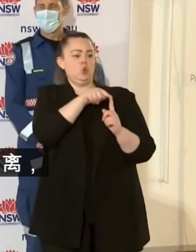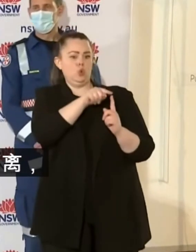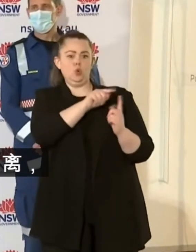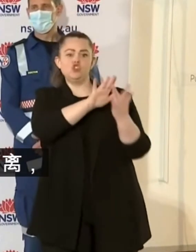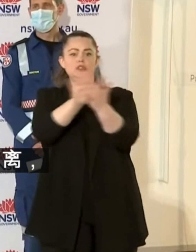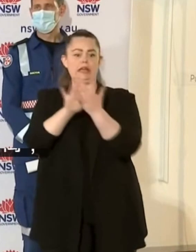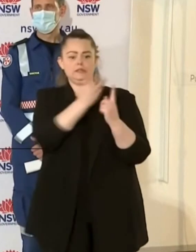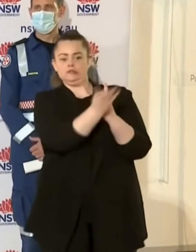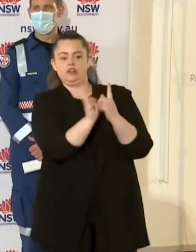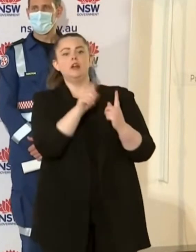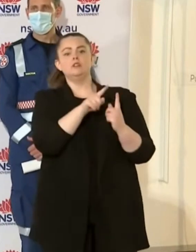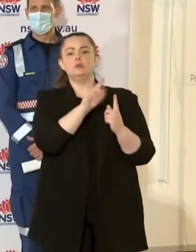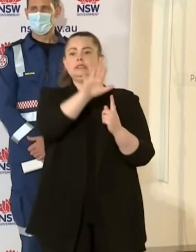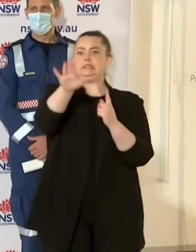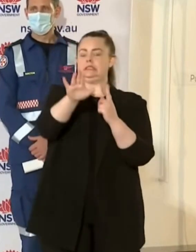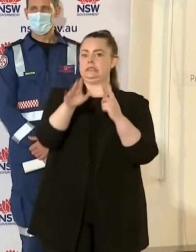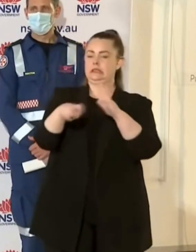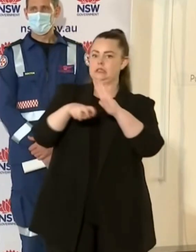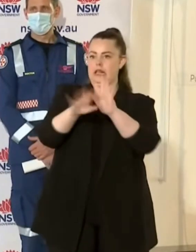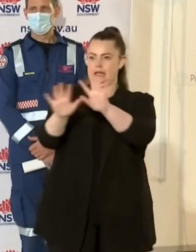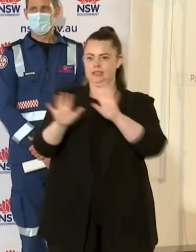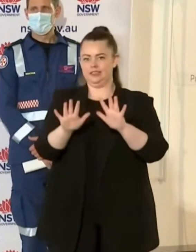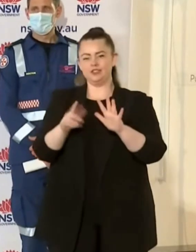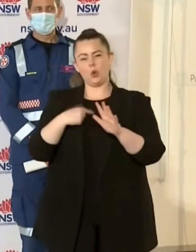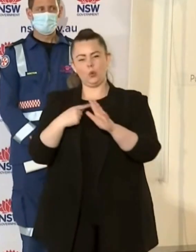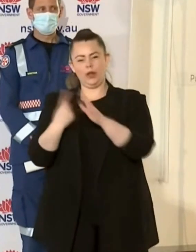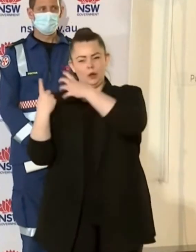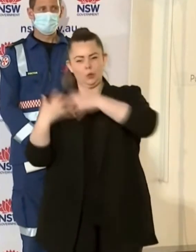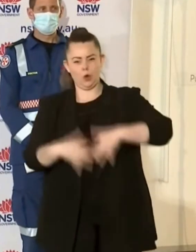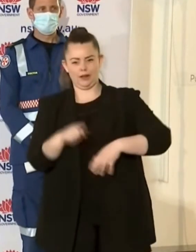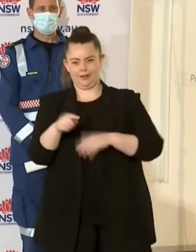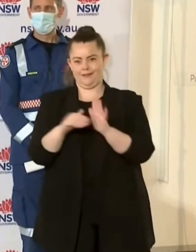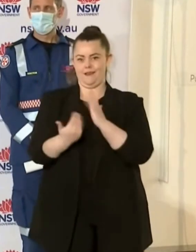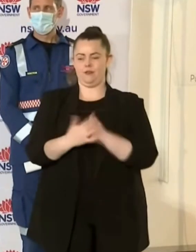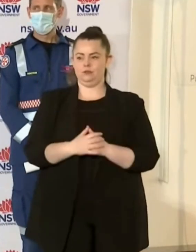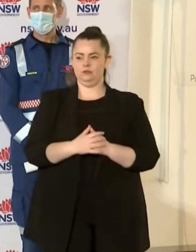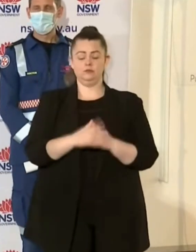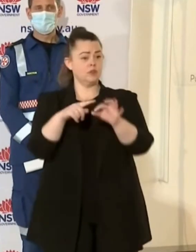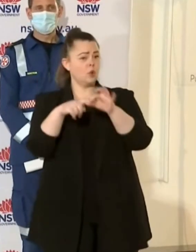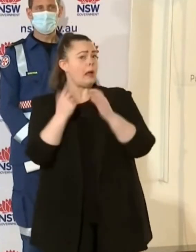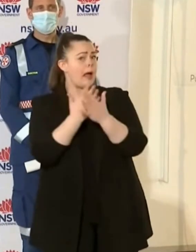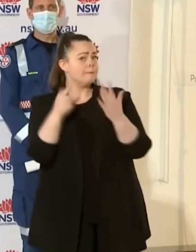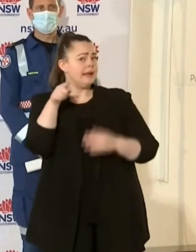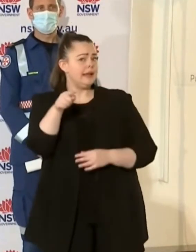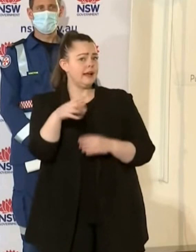people do we know are infected or are potentially infected? I understand there's 5 people across at least